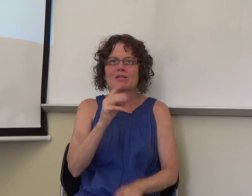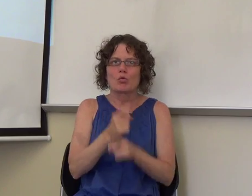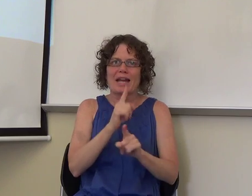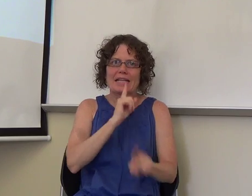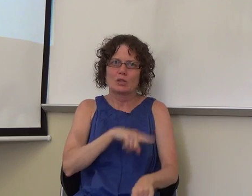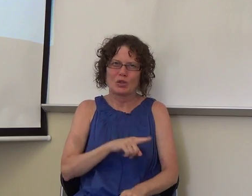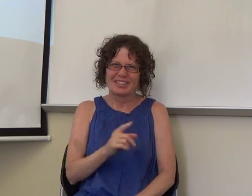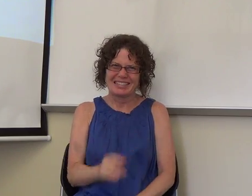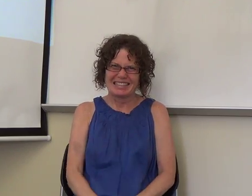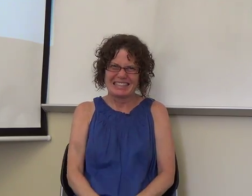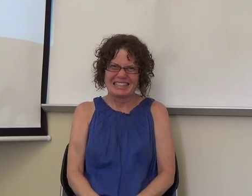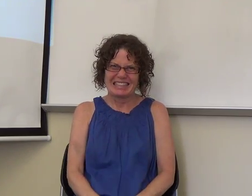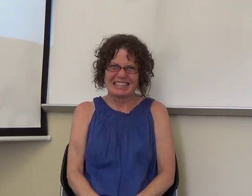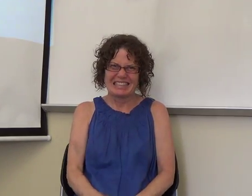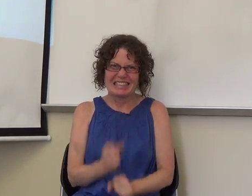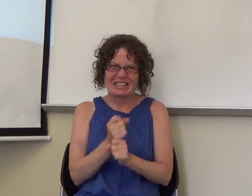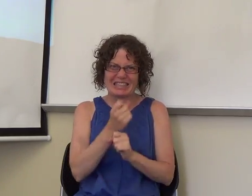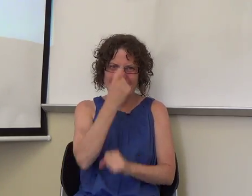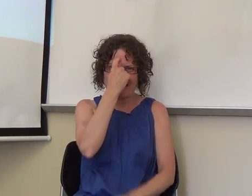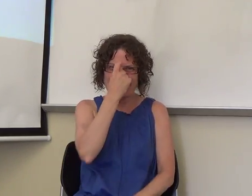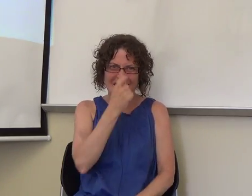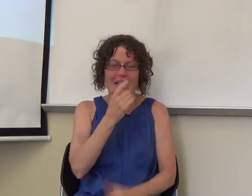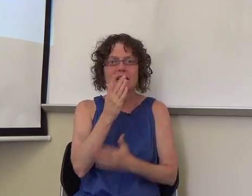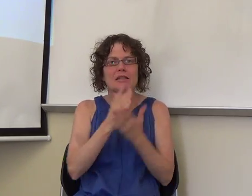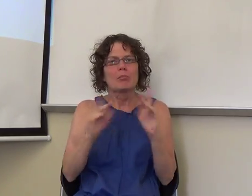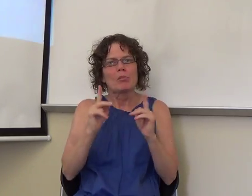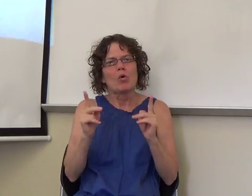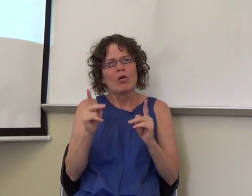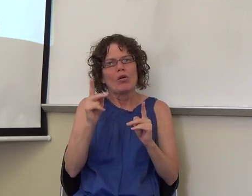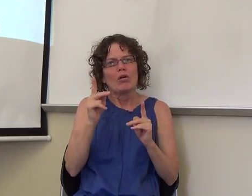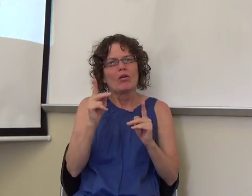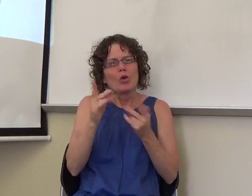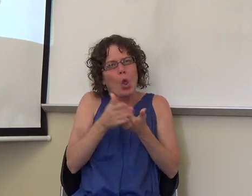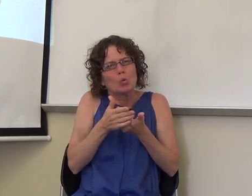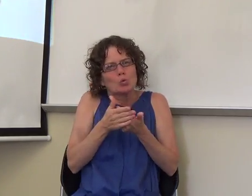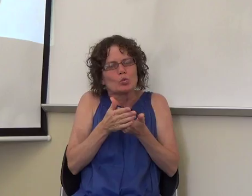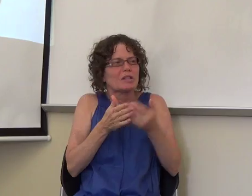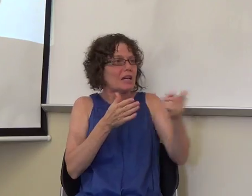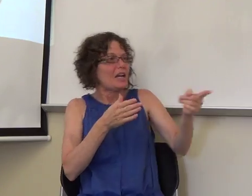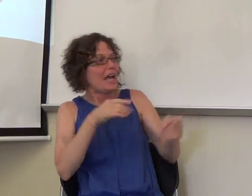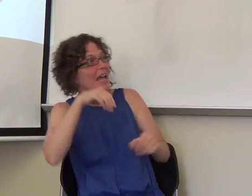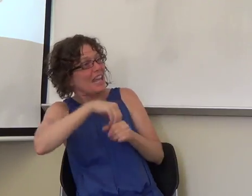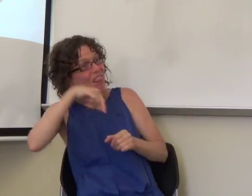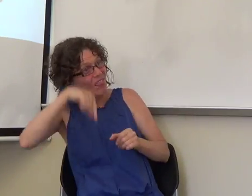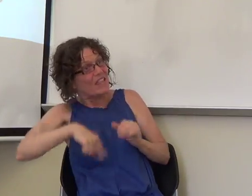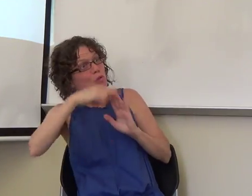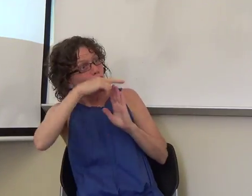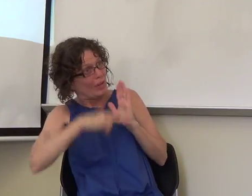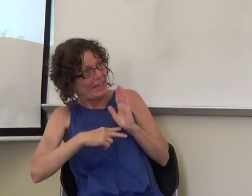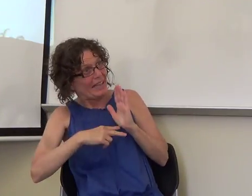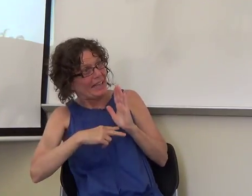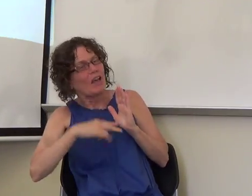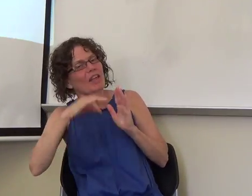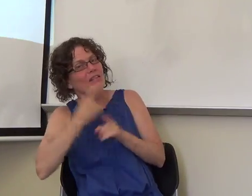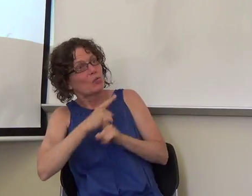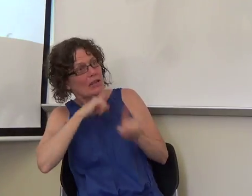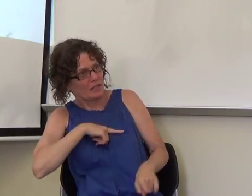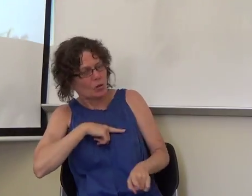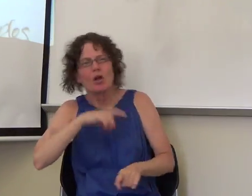that make sense? Some people came close. In this reading, it does. Yeah, in this reading. Now, it could mean something else